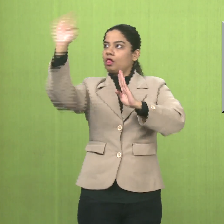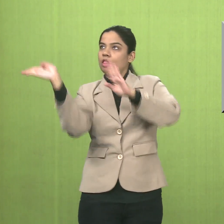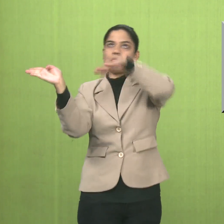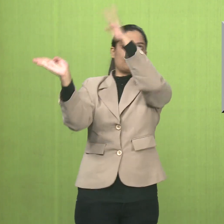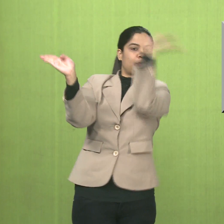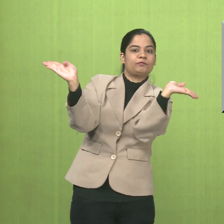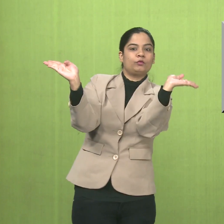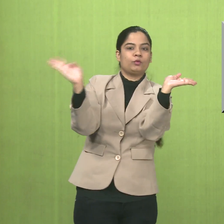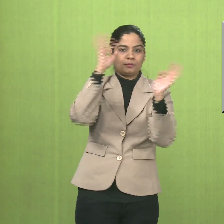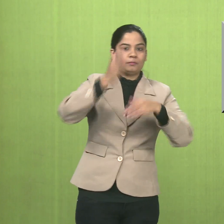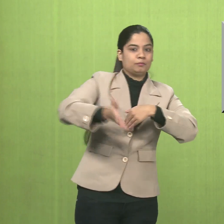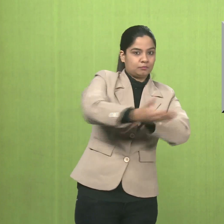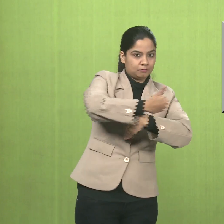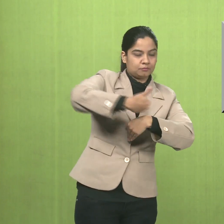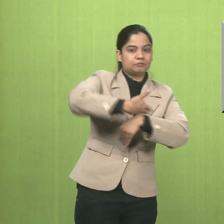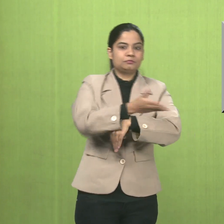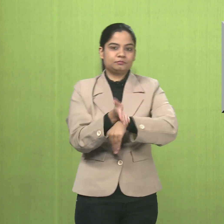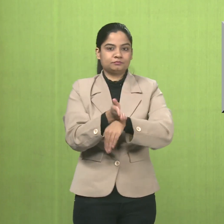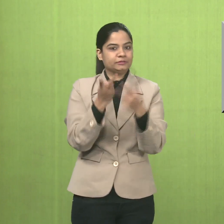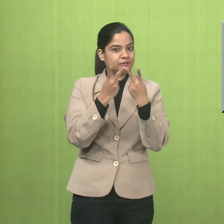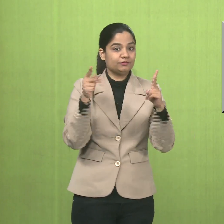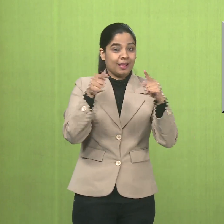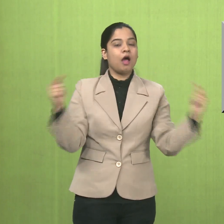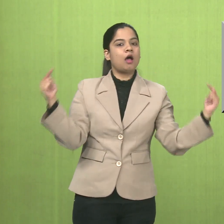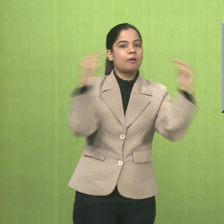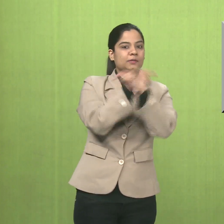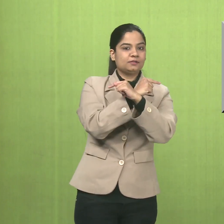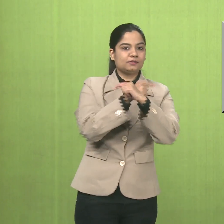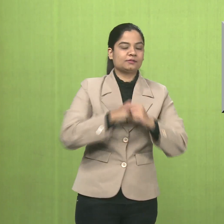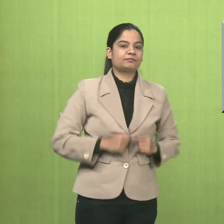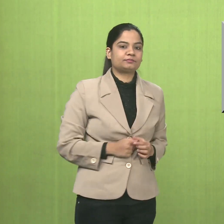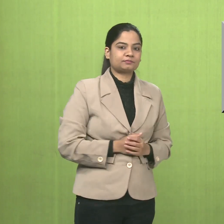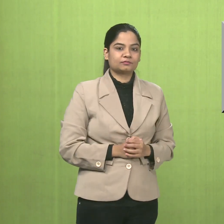is being late. So these are two opposites, early and late.